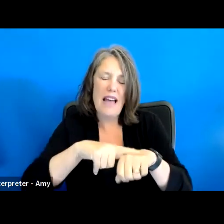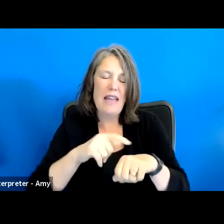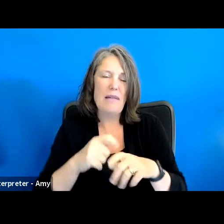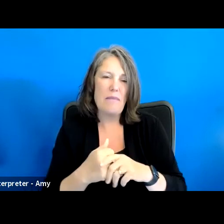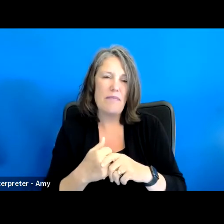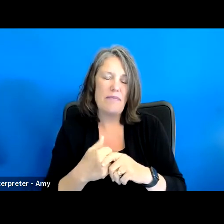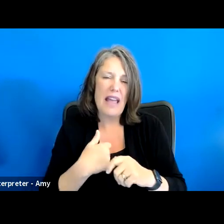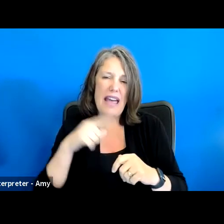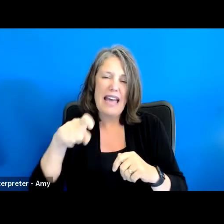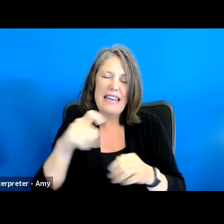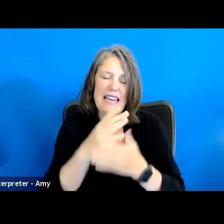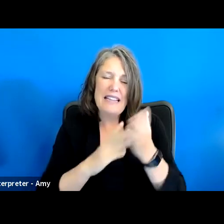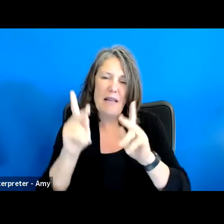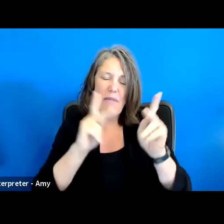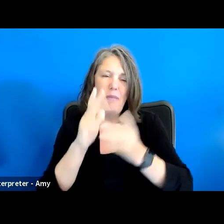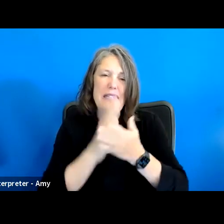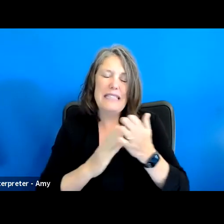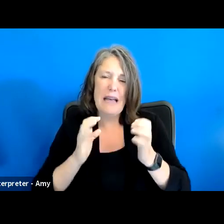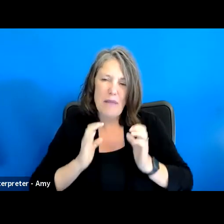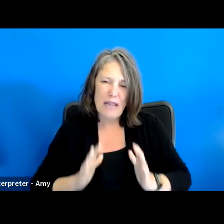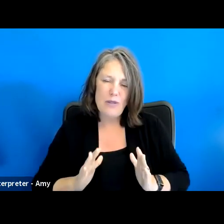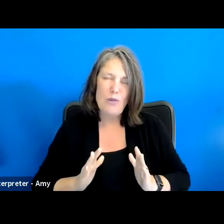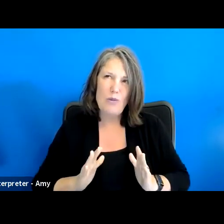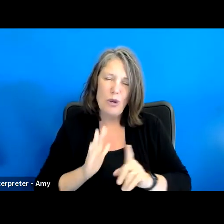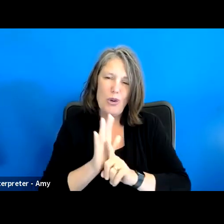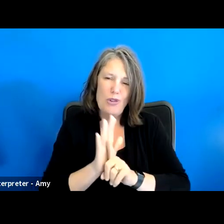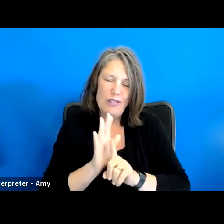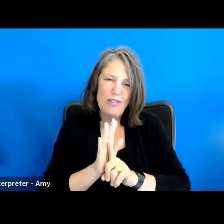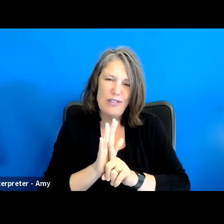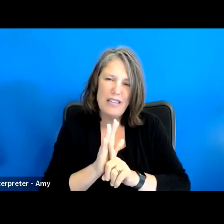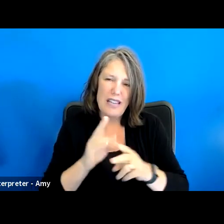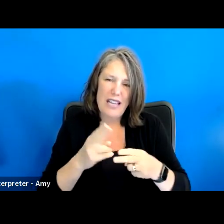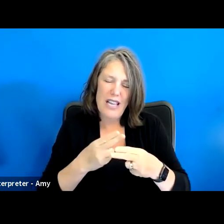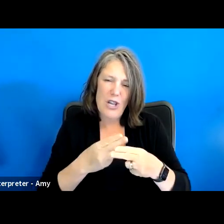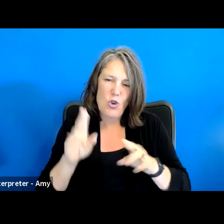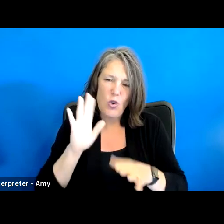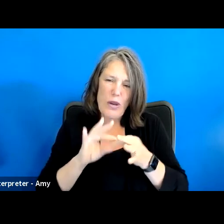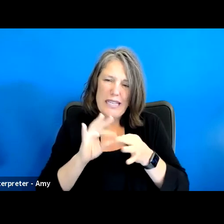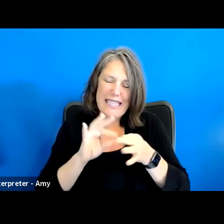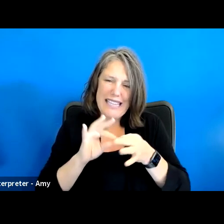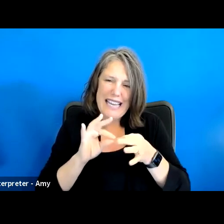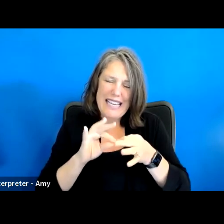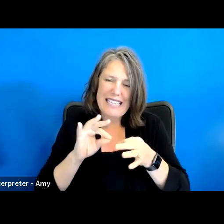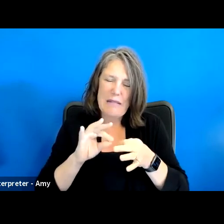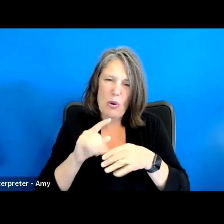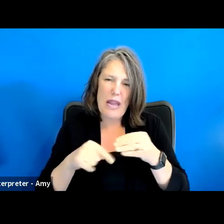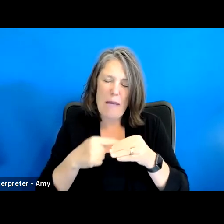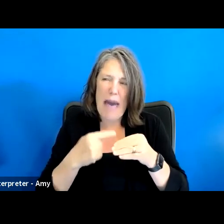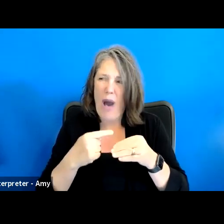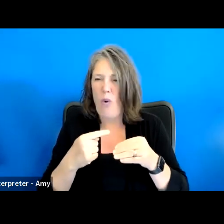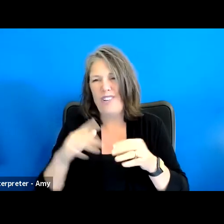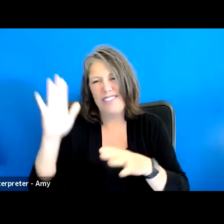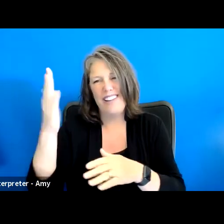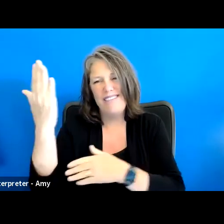I needed some consumers, short testimony about utilizing